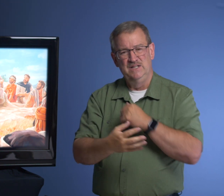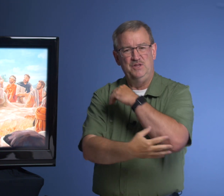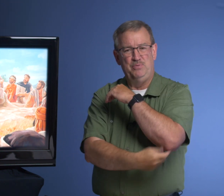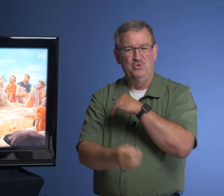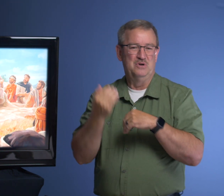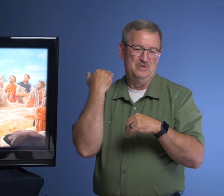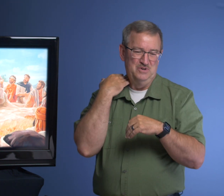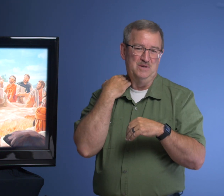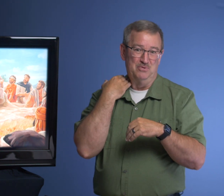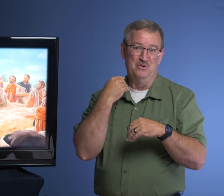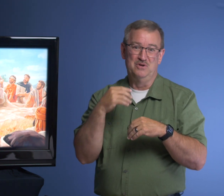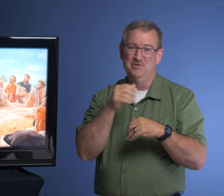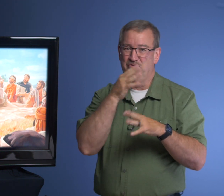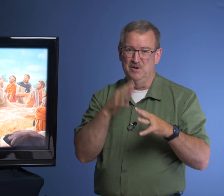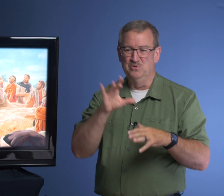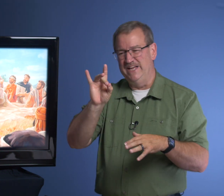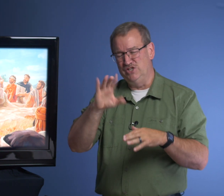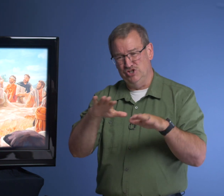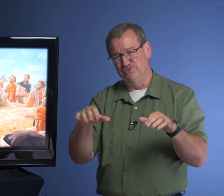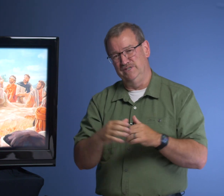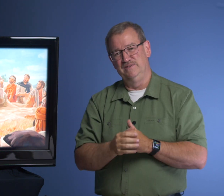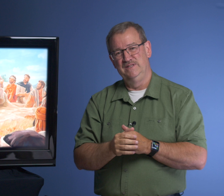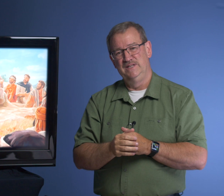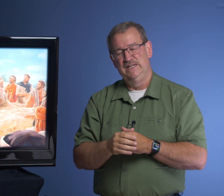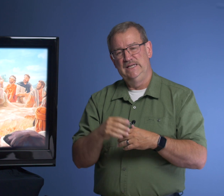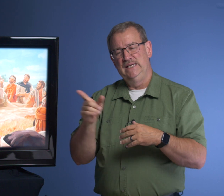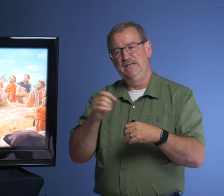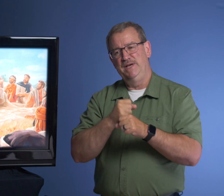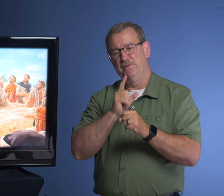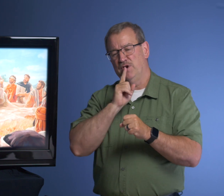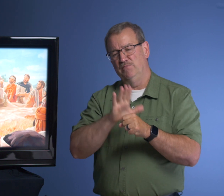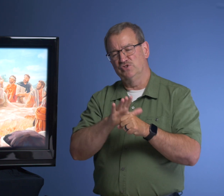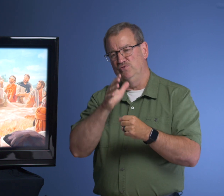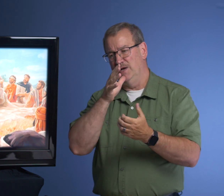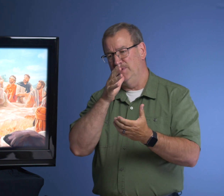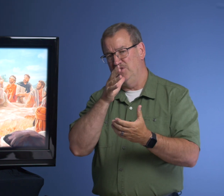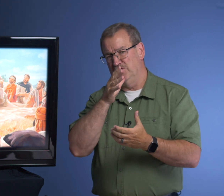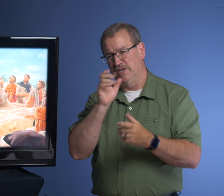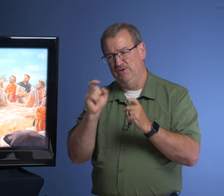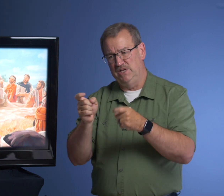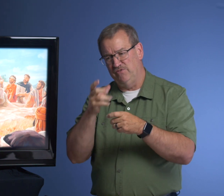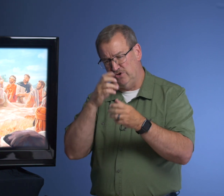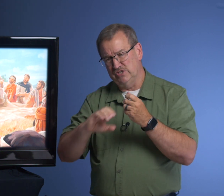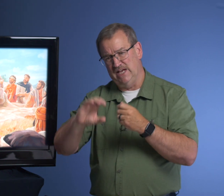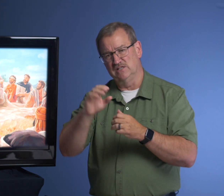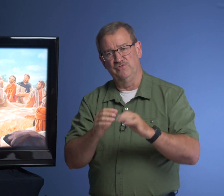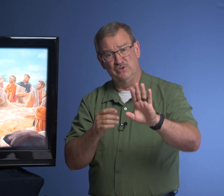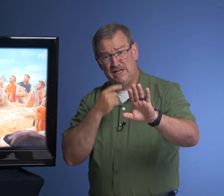The poor, really broke farmer with 8 children. He made a promise to my mother that he would give her a saxophone. Can I